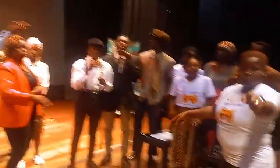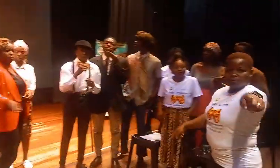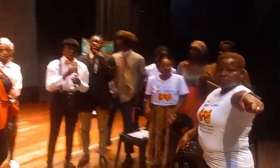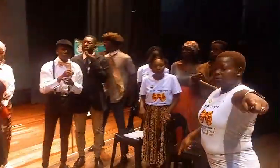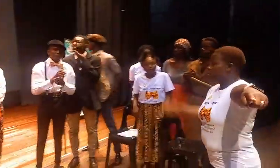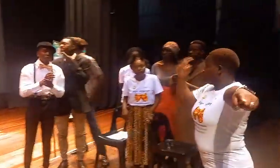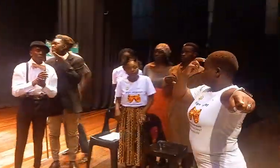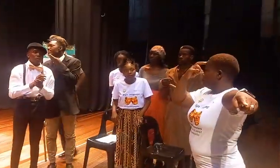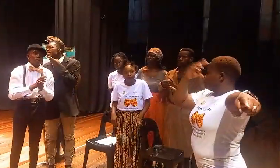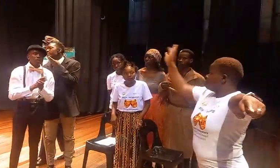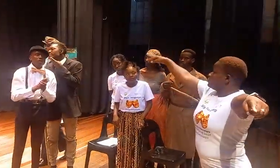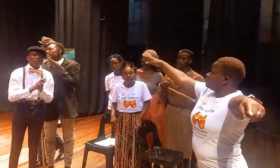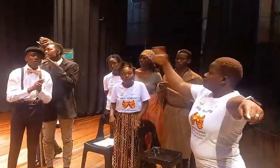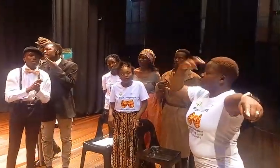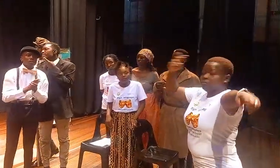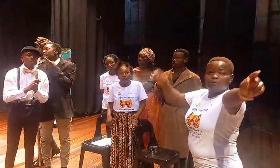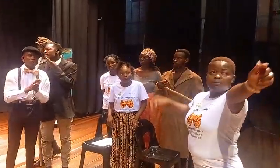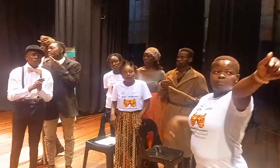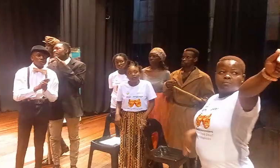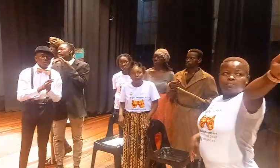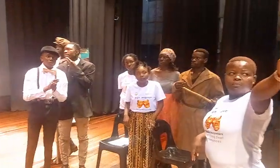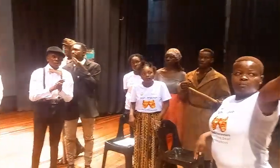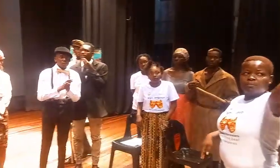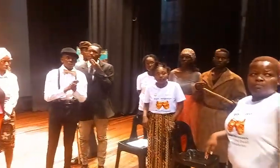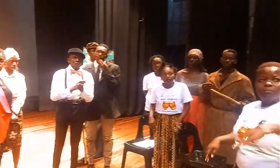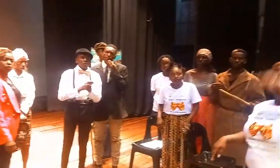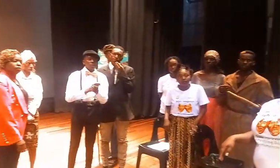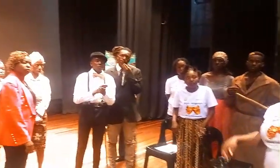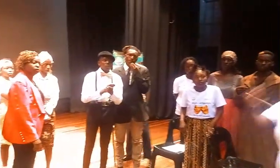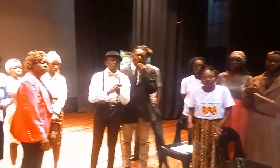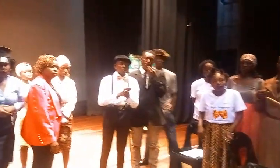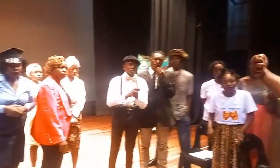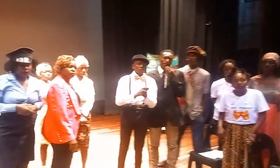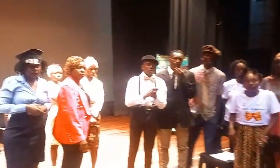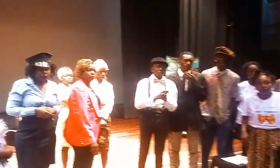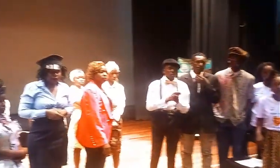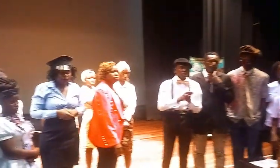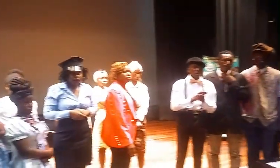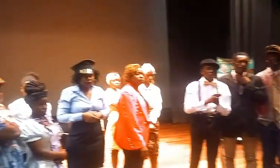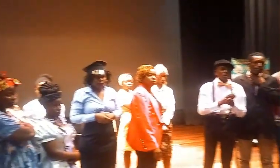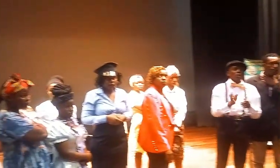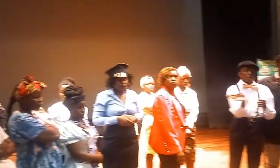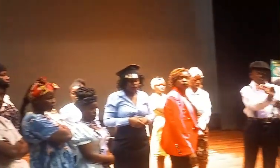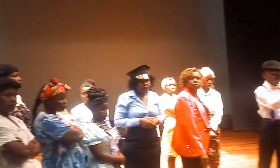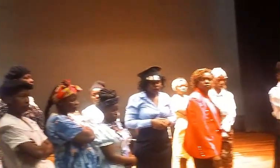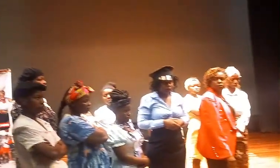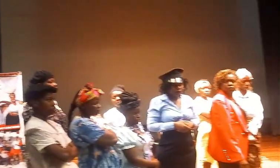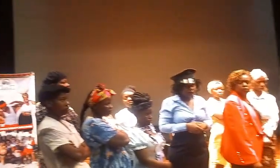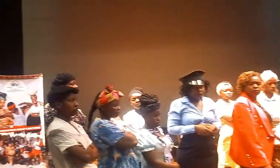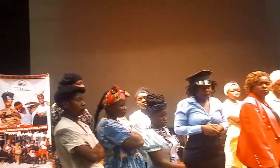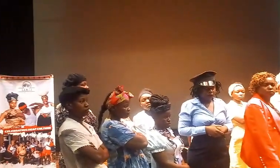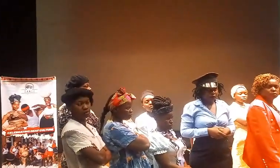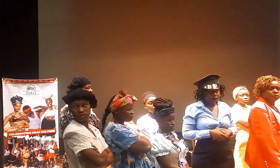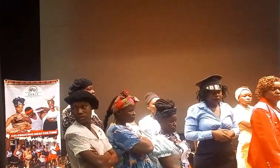day before, and eventually the performance. Thank you for watching. Yeah,